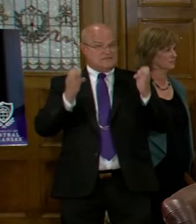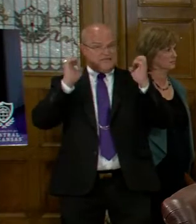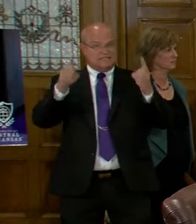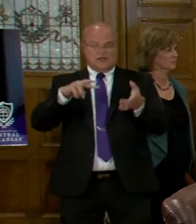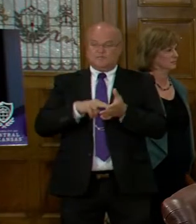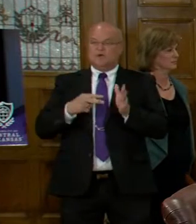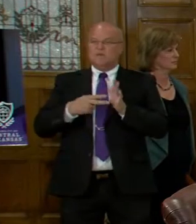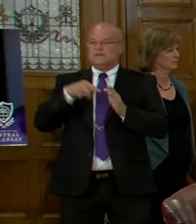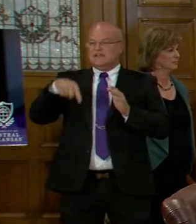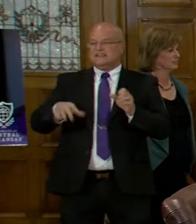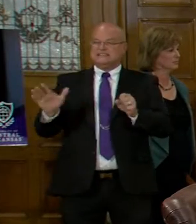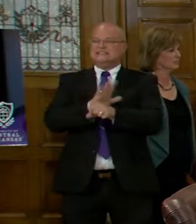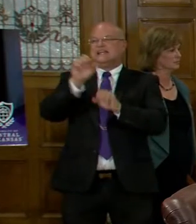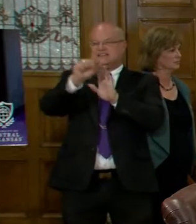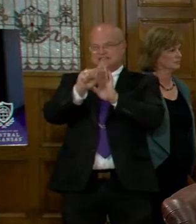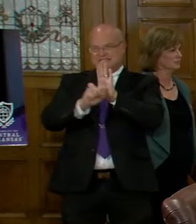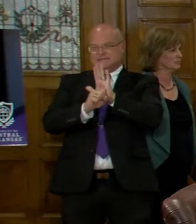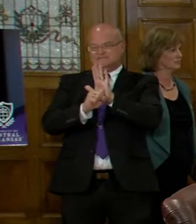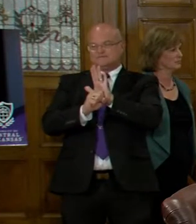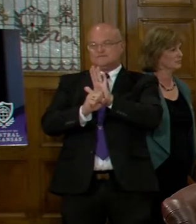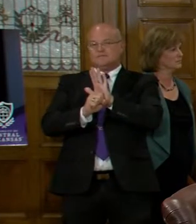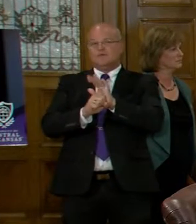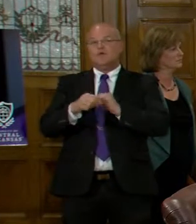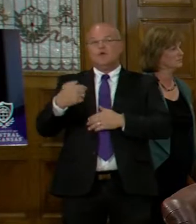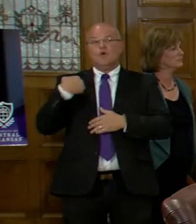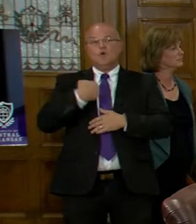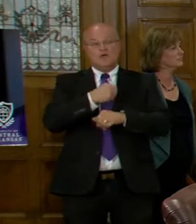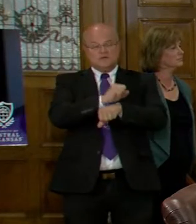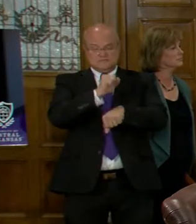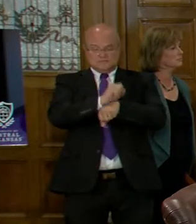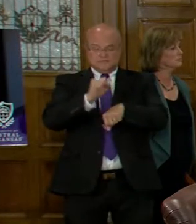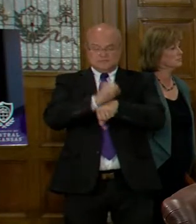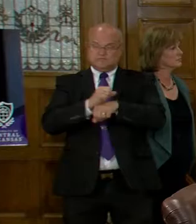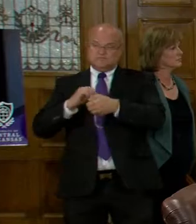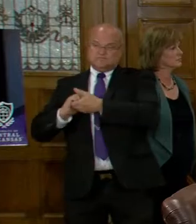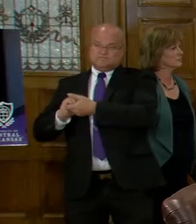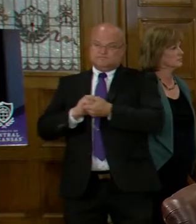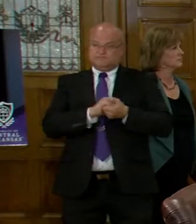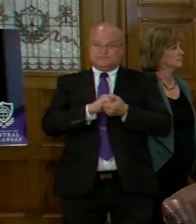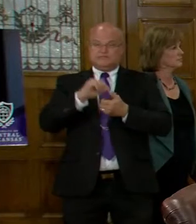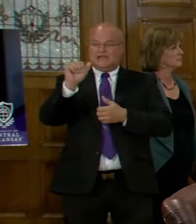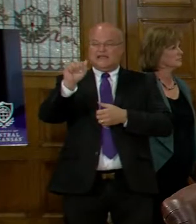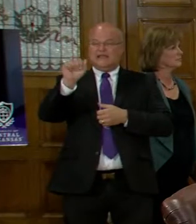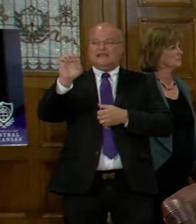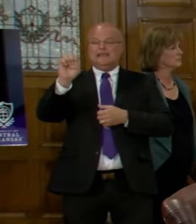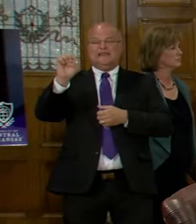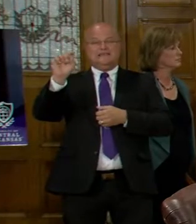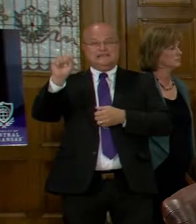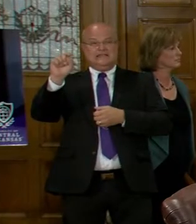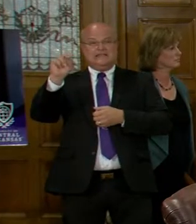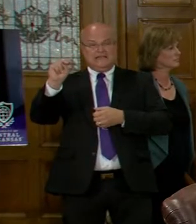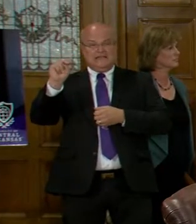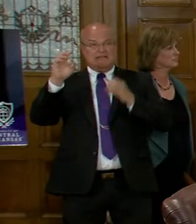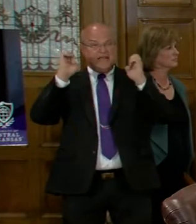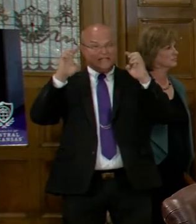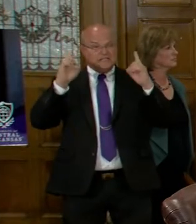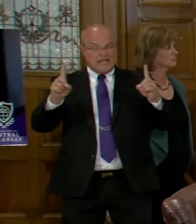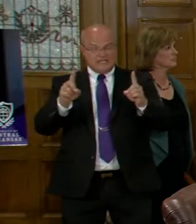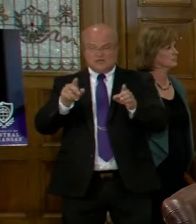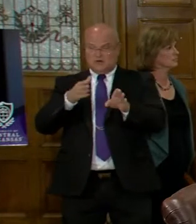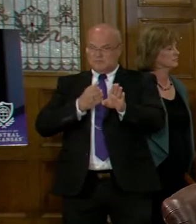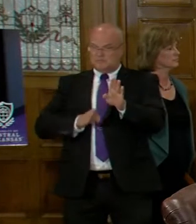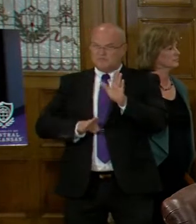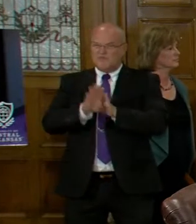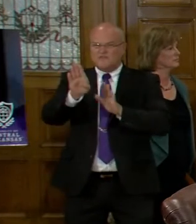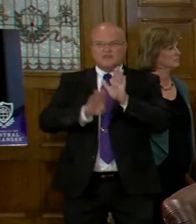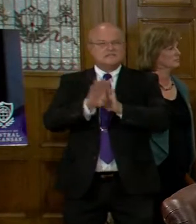educational purposes of the entire state. As we begin working on the partnership with AETN on educational resources, professional development